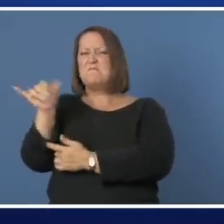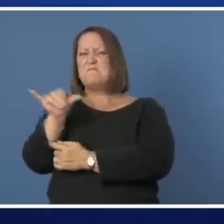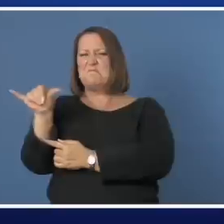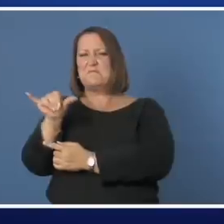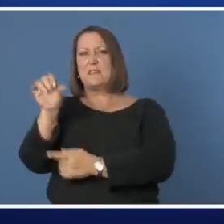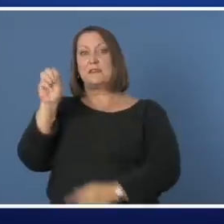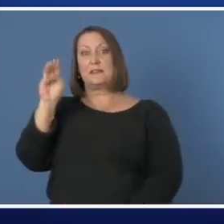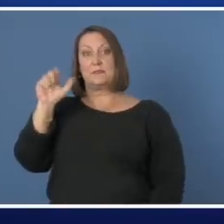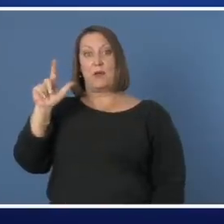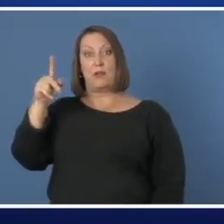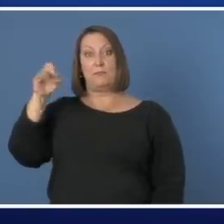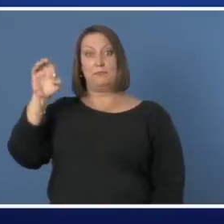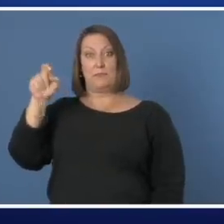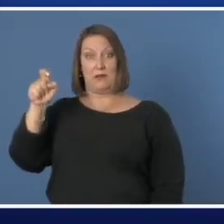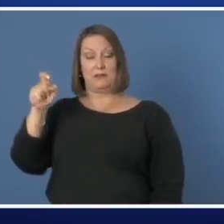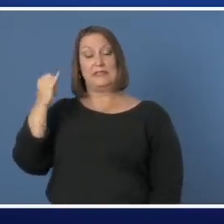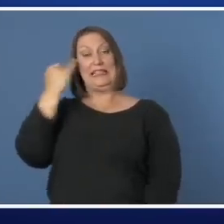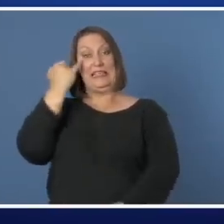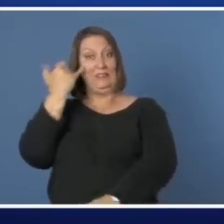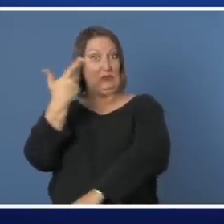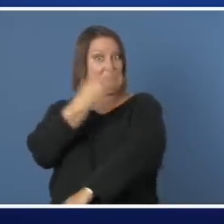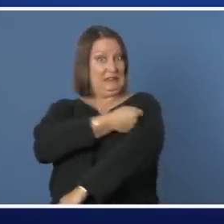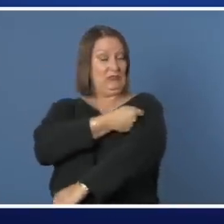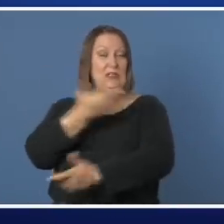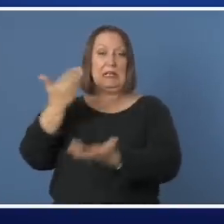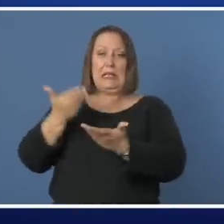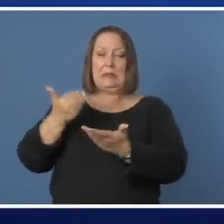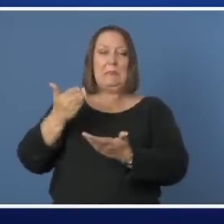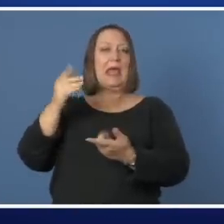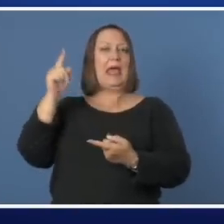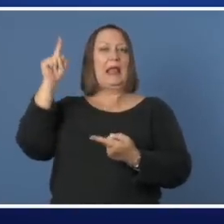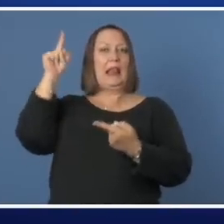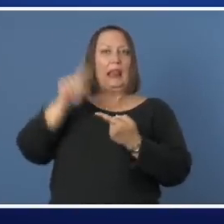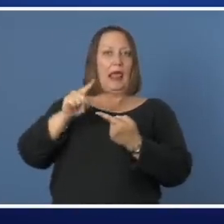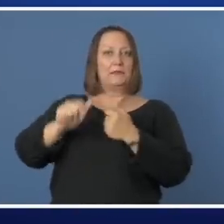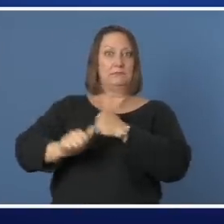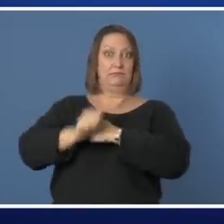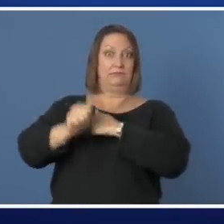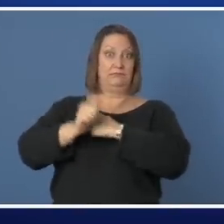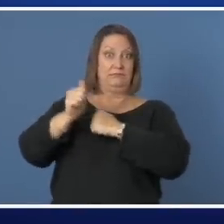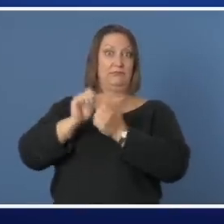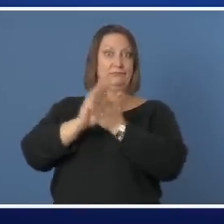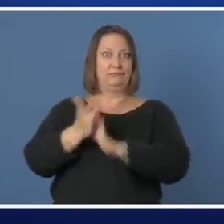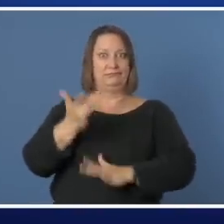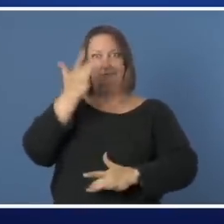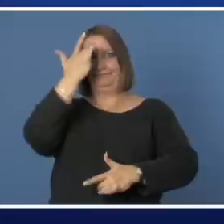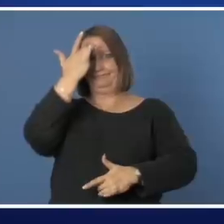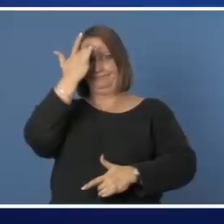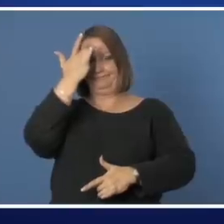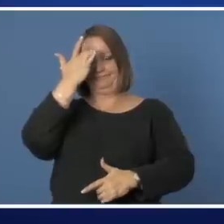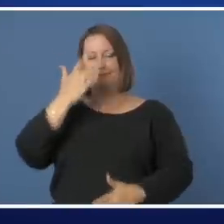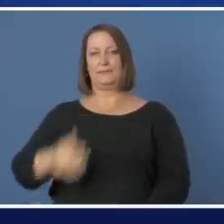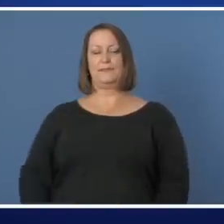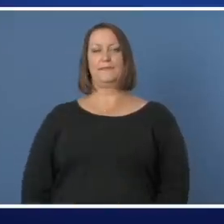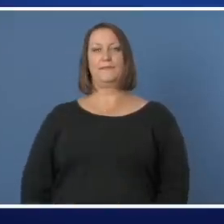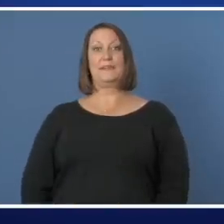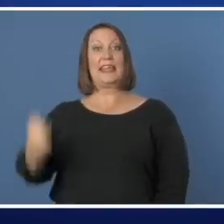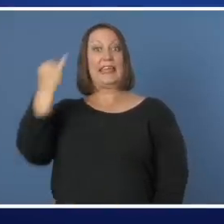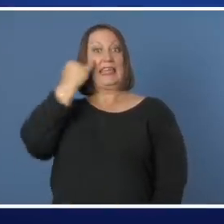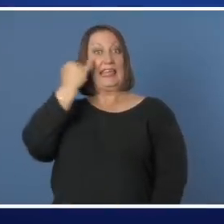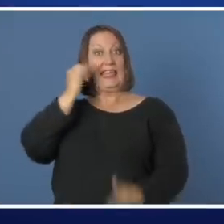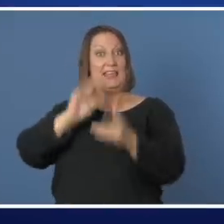if a diagnosis of